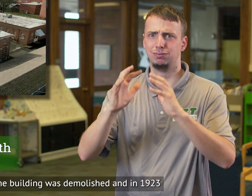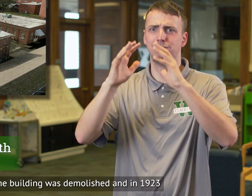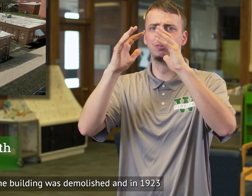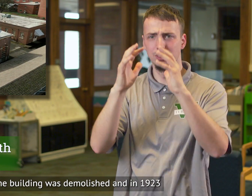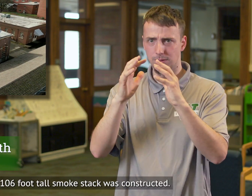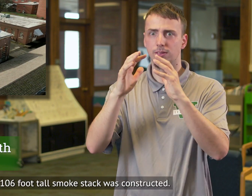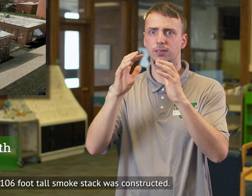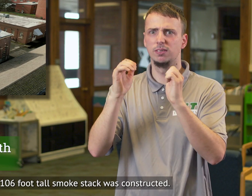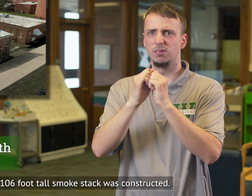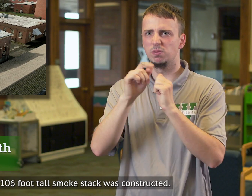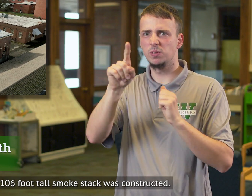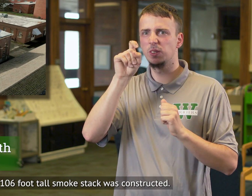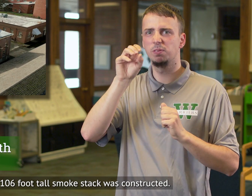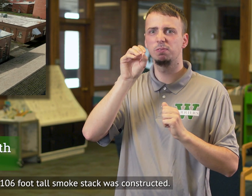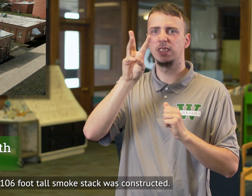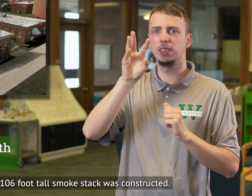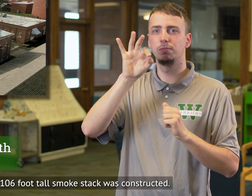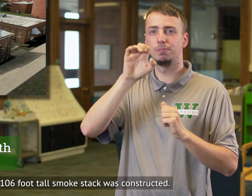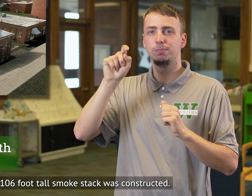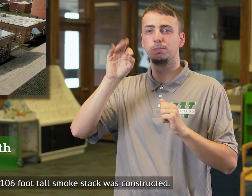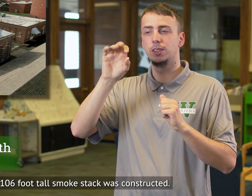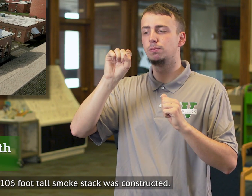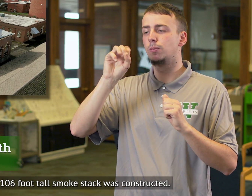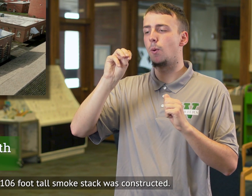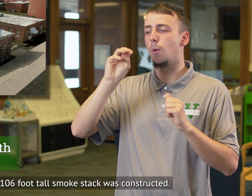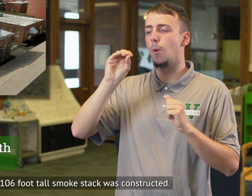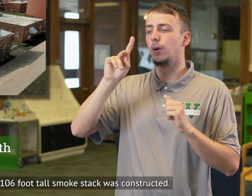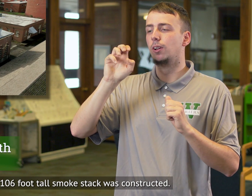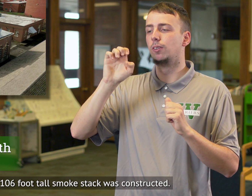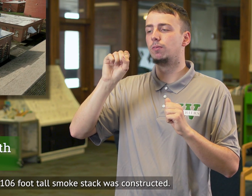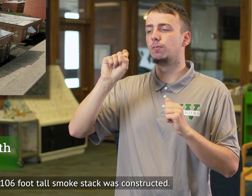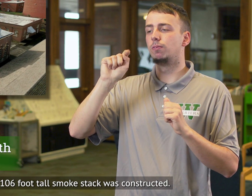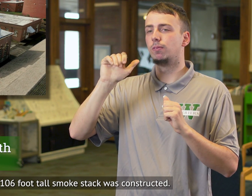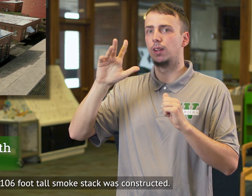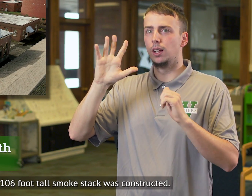a new 106-foot-tall smokestack was constructed.